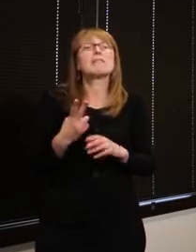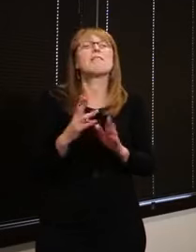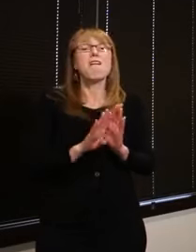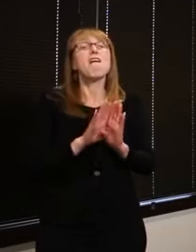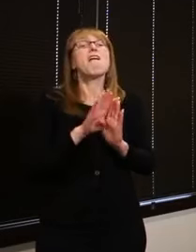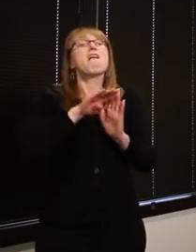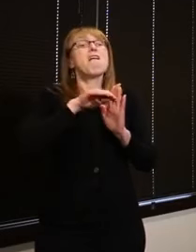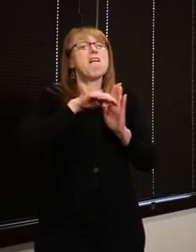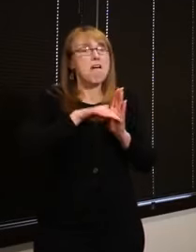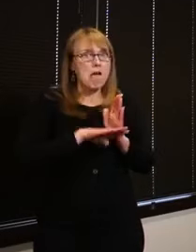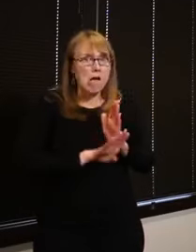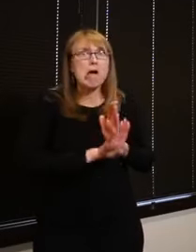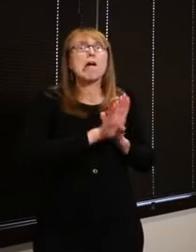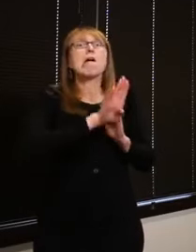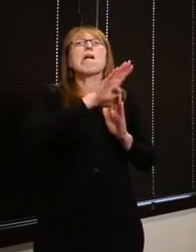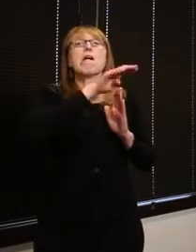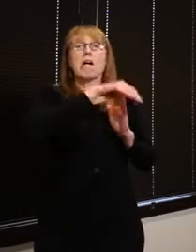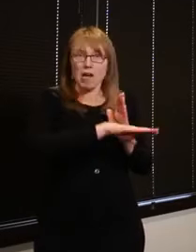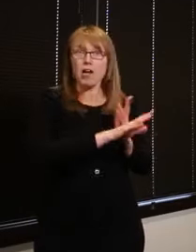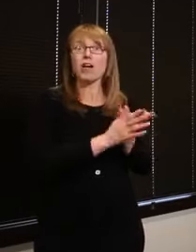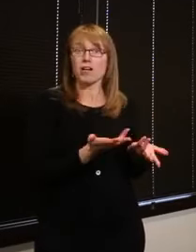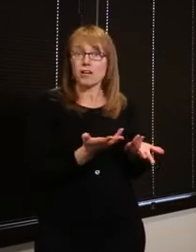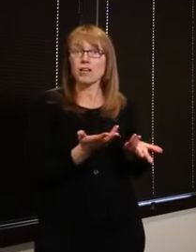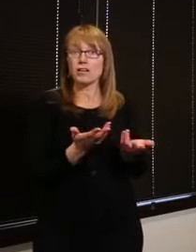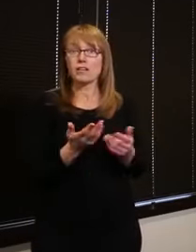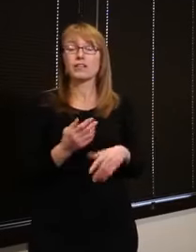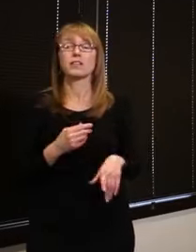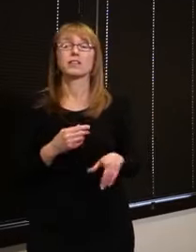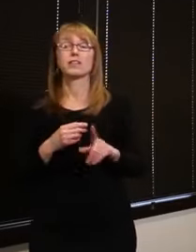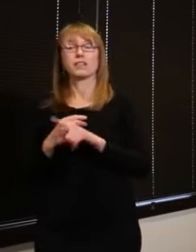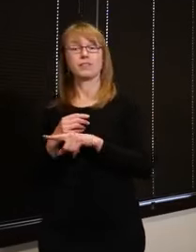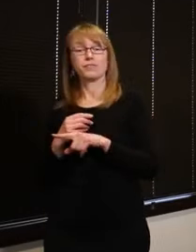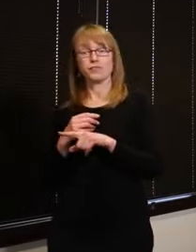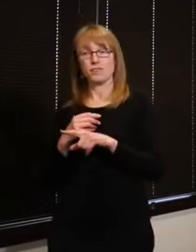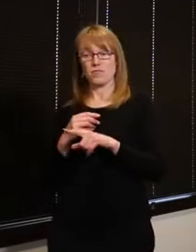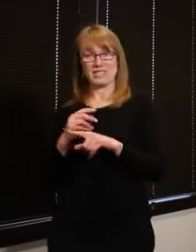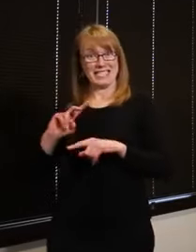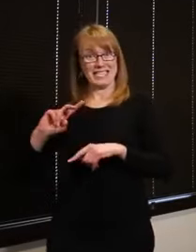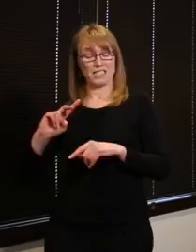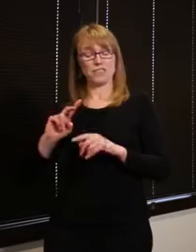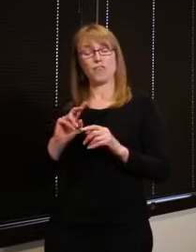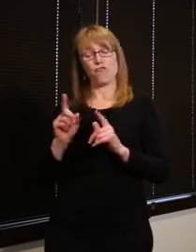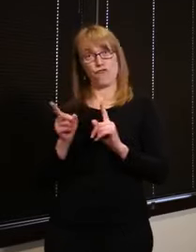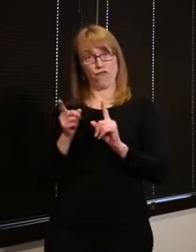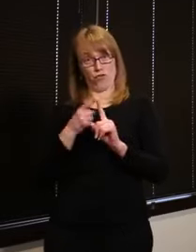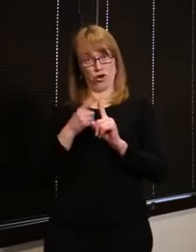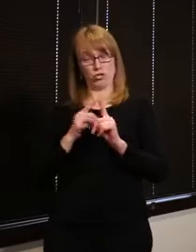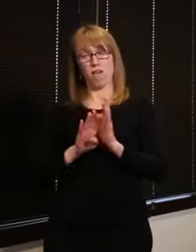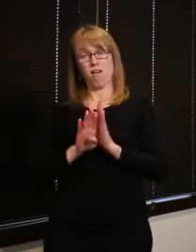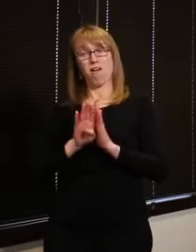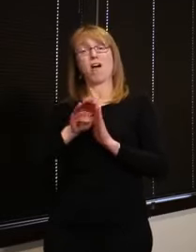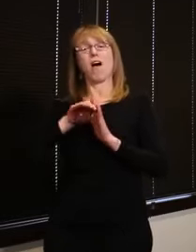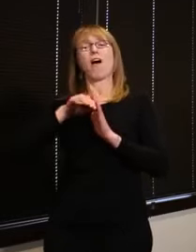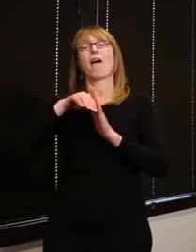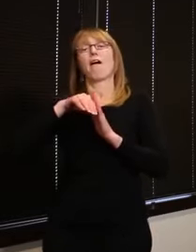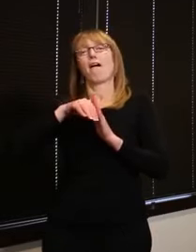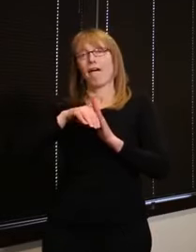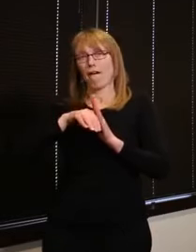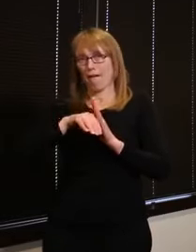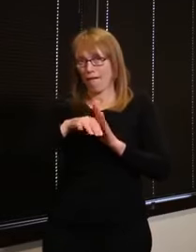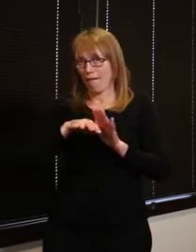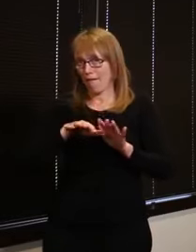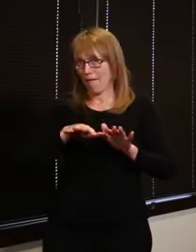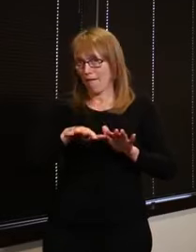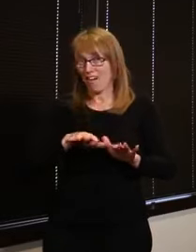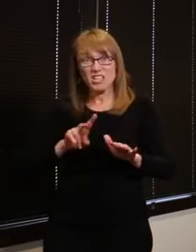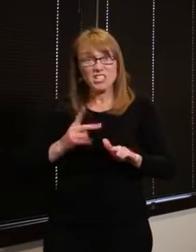1918 influenza pandemic actually caused more deaths than the initial wave. And so I don't want us to be lulled into this